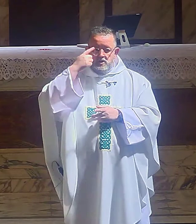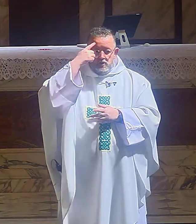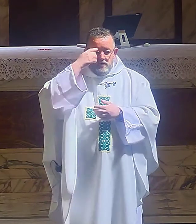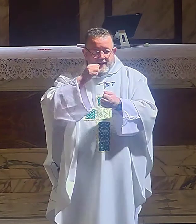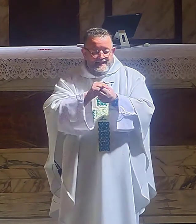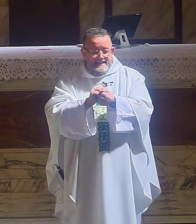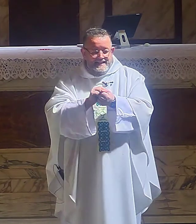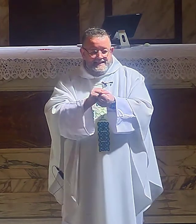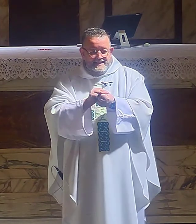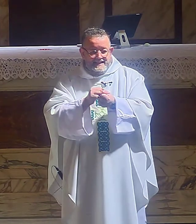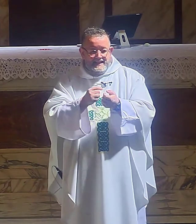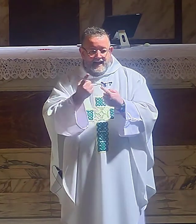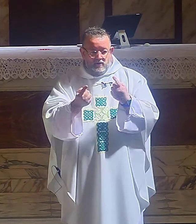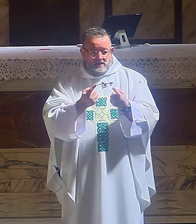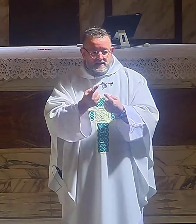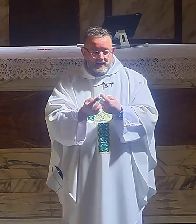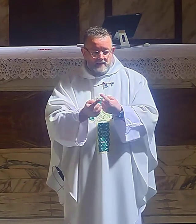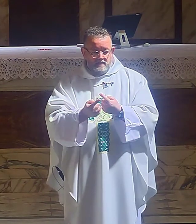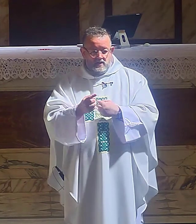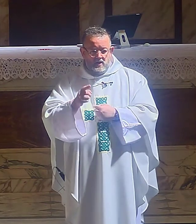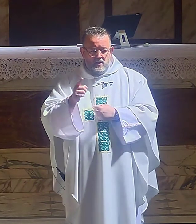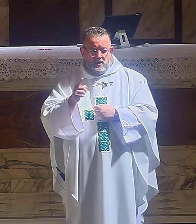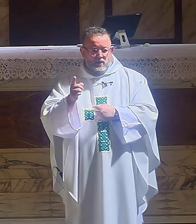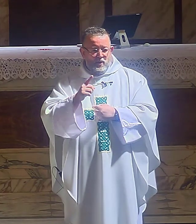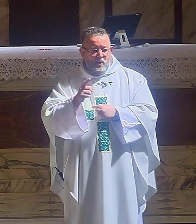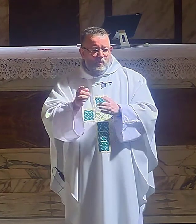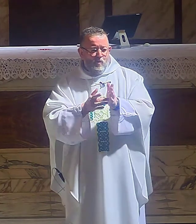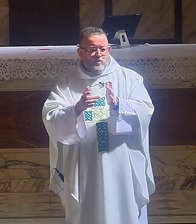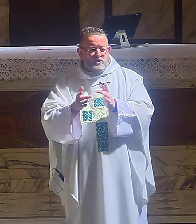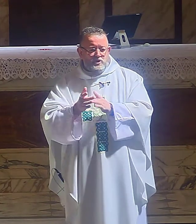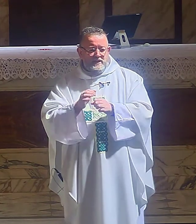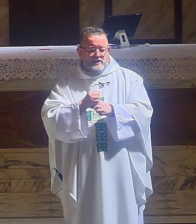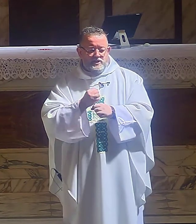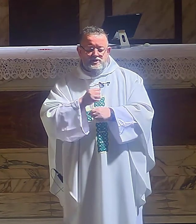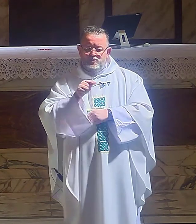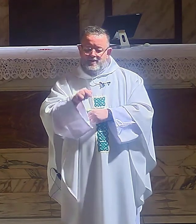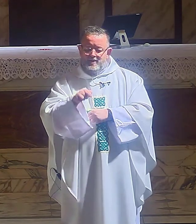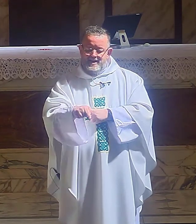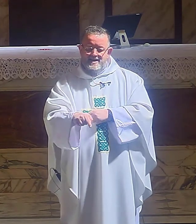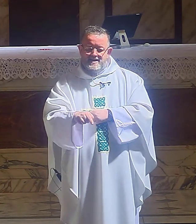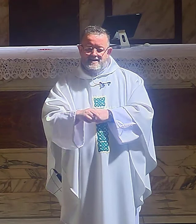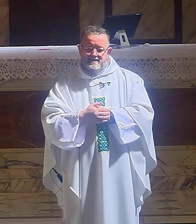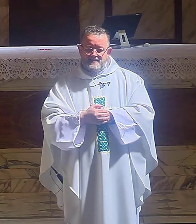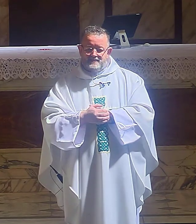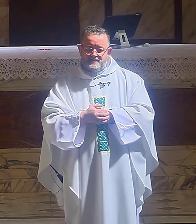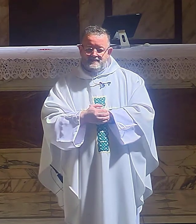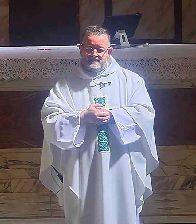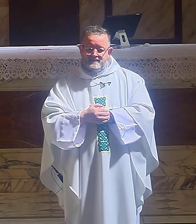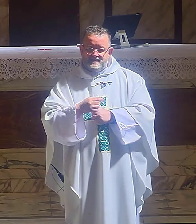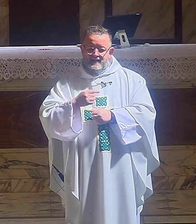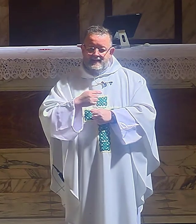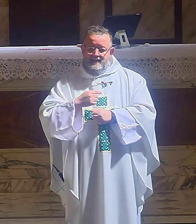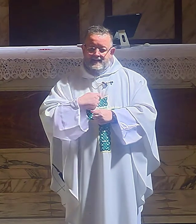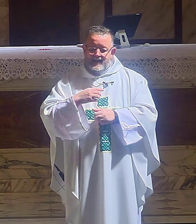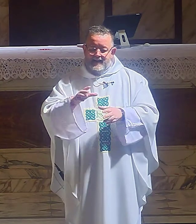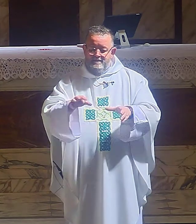to remind ourselves, what would Jesus do here?